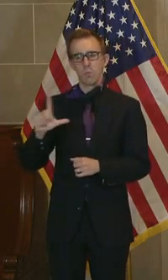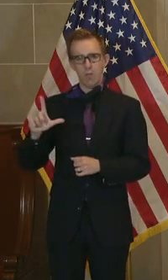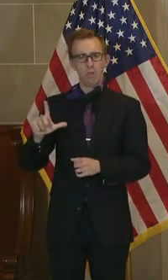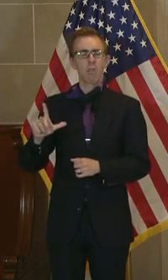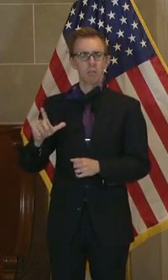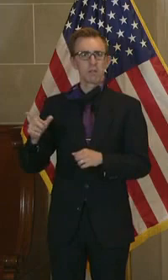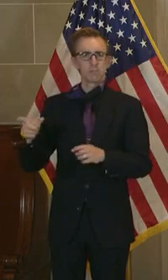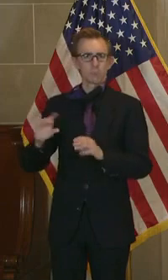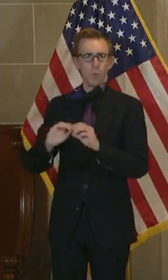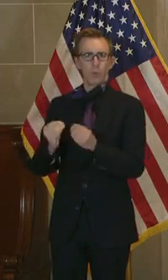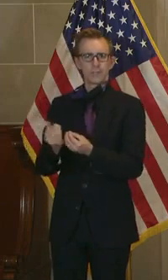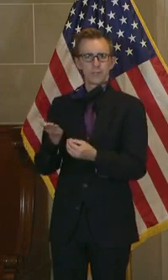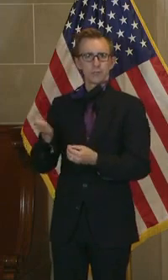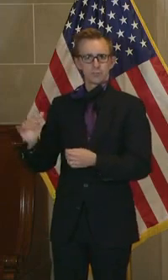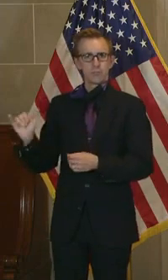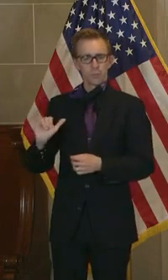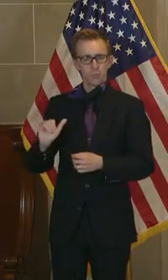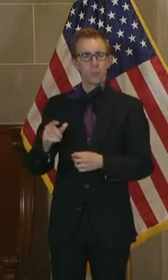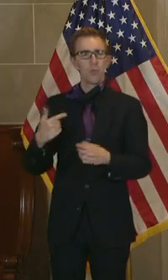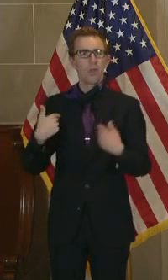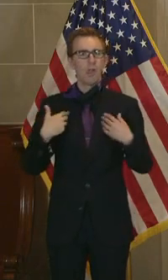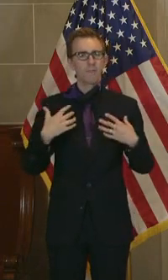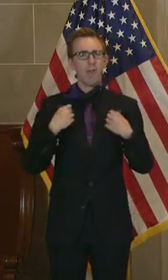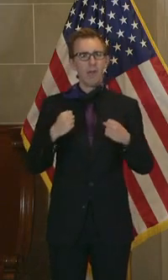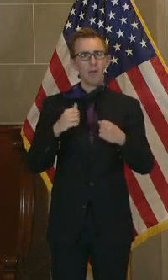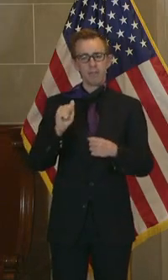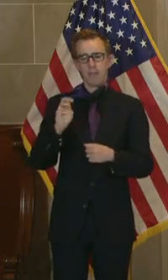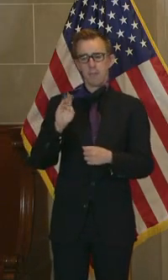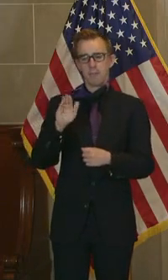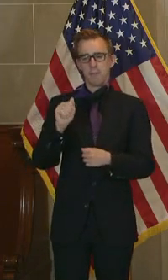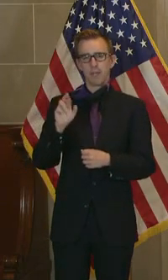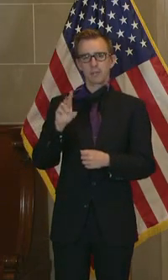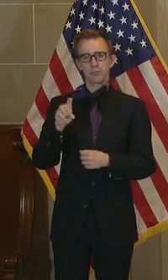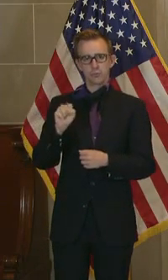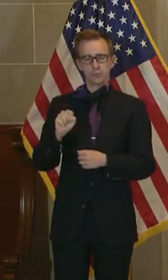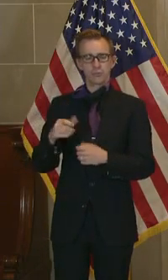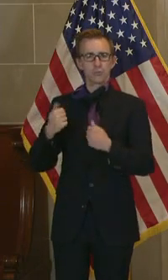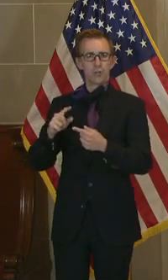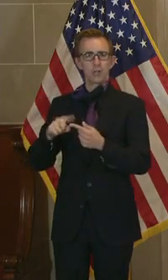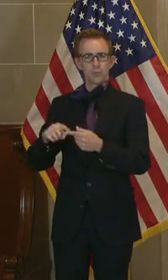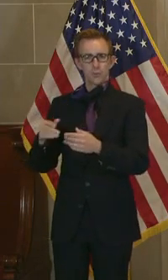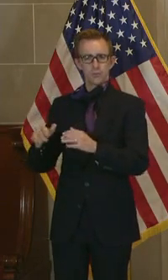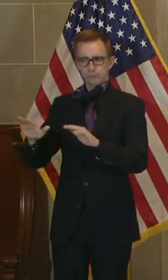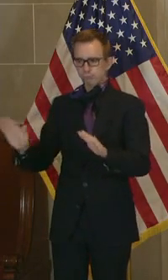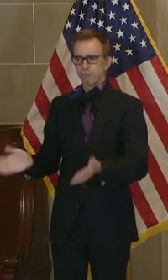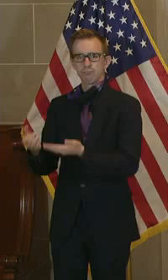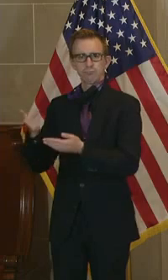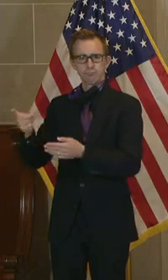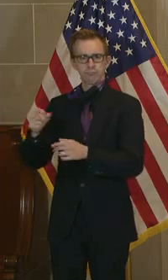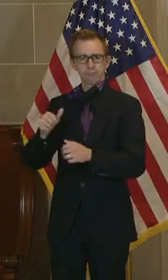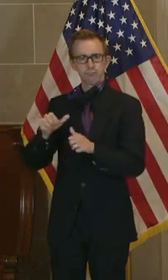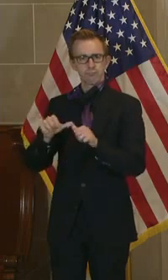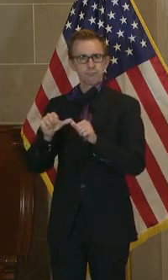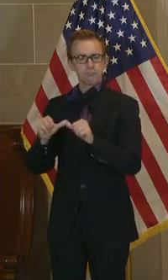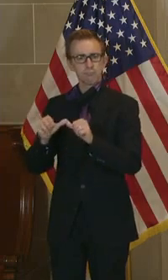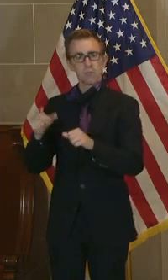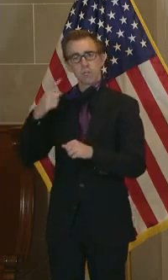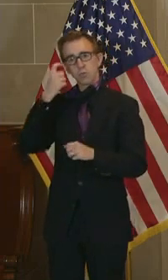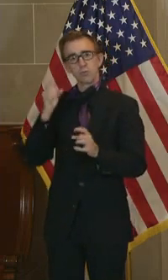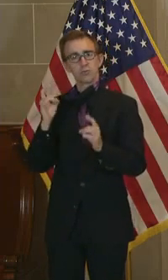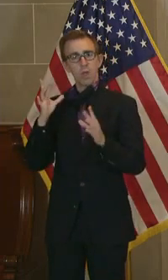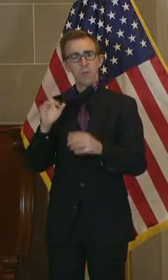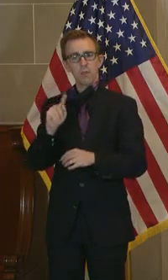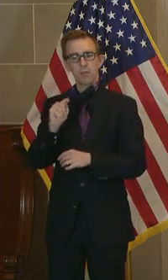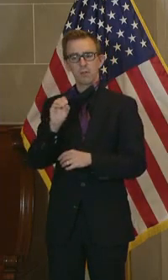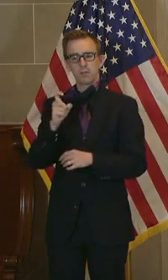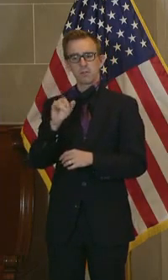resources along with their health ambassadors who work with groups to increase resilience and decrease the impact of trauma and toxic